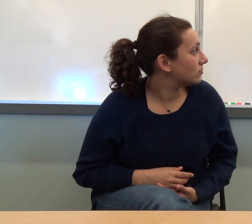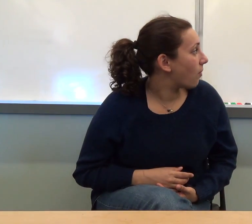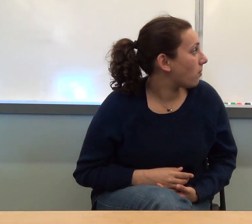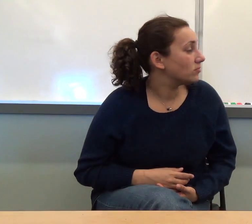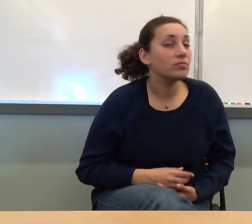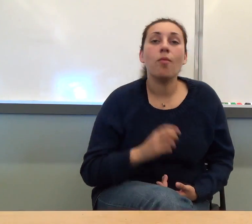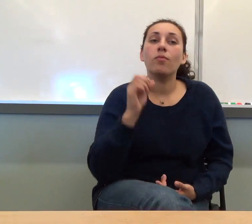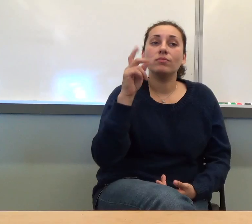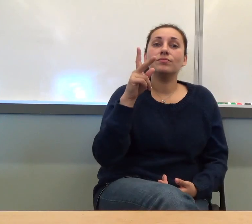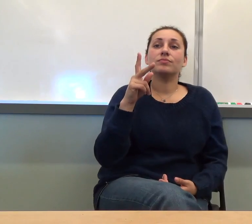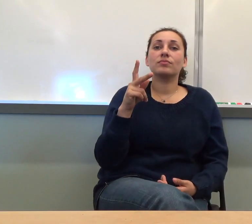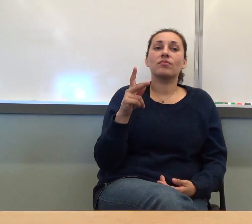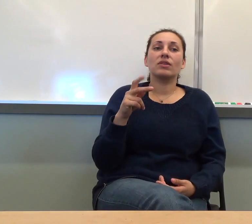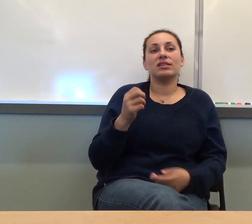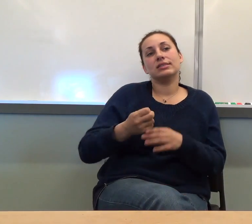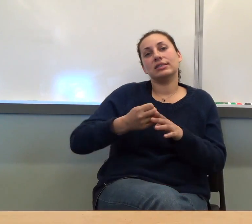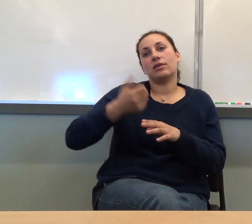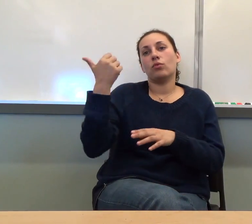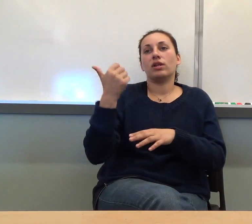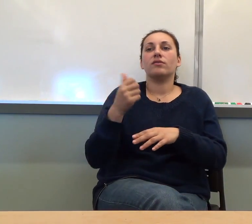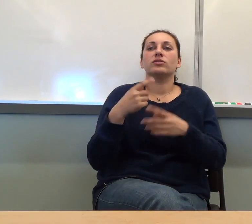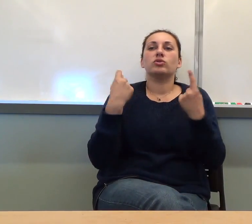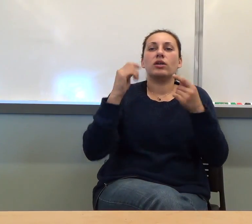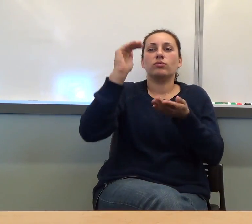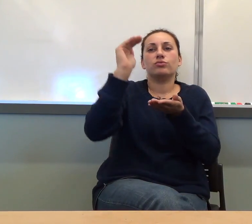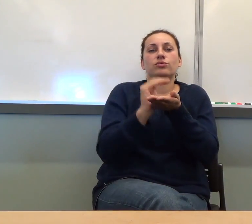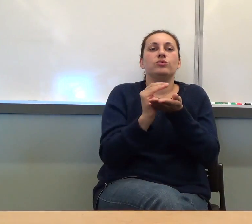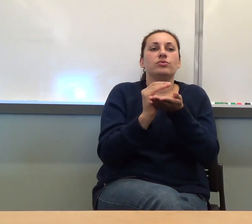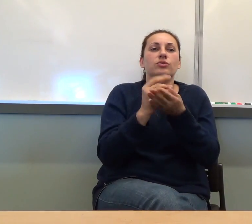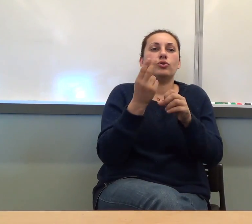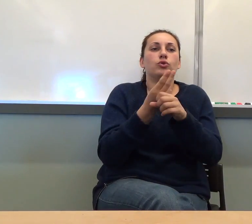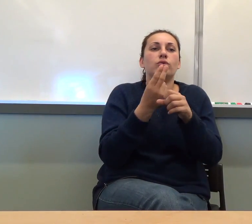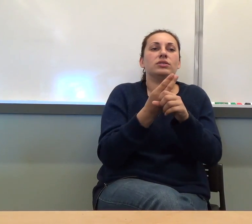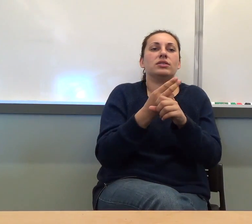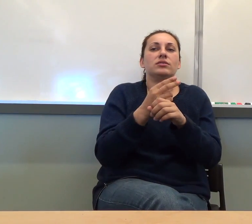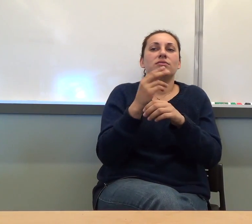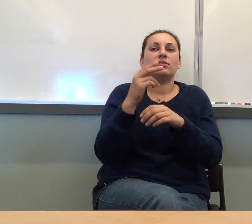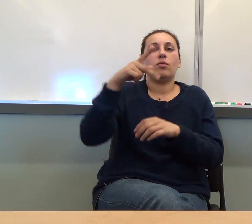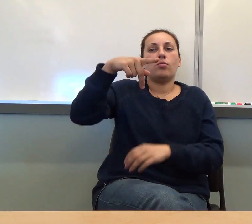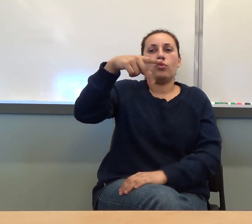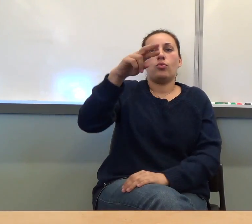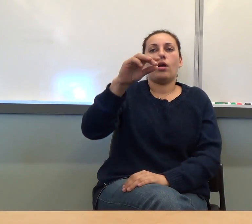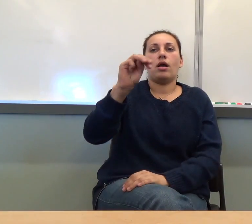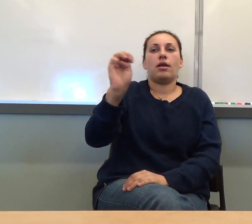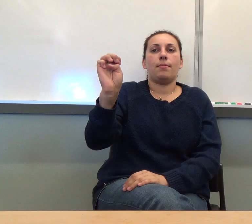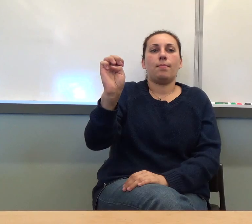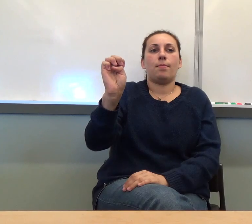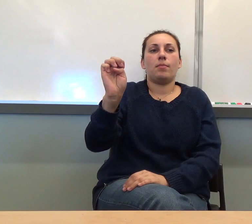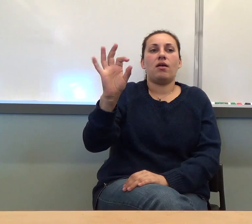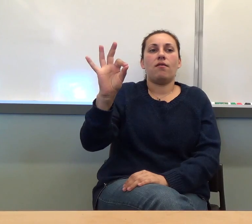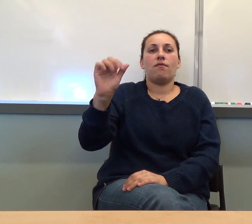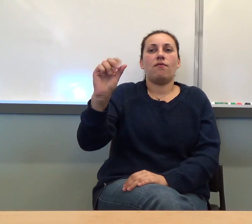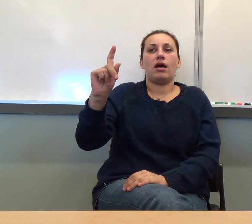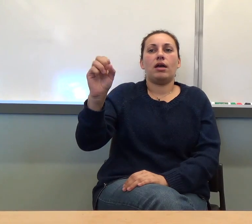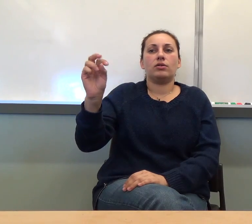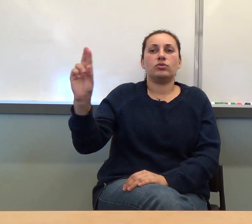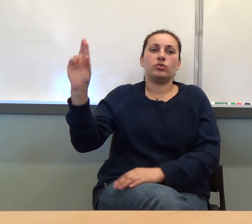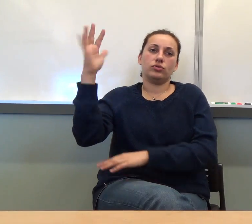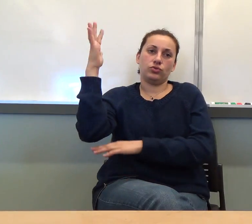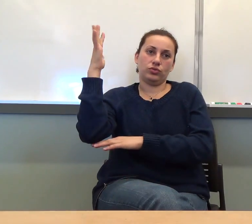to the prime factor tree. That's the quickest way to do large numbers. Okay, so it ends in 0.